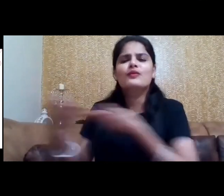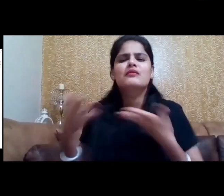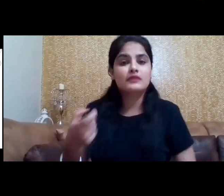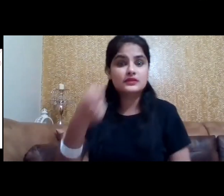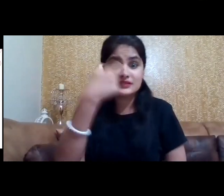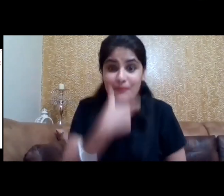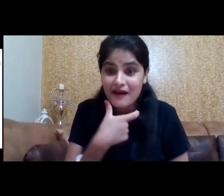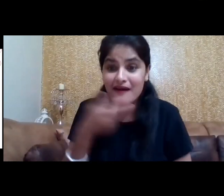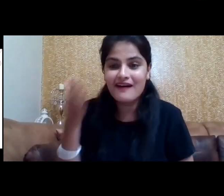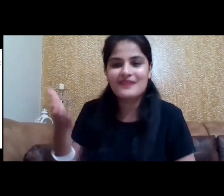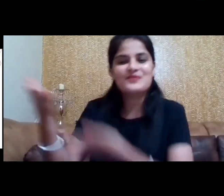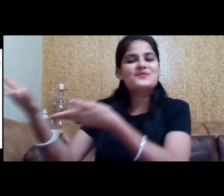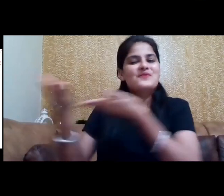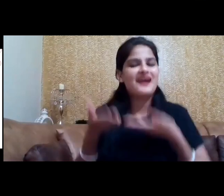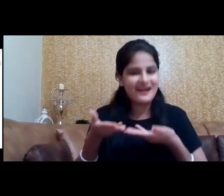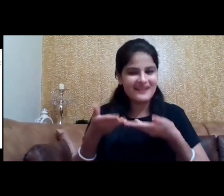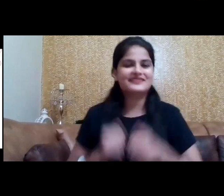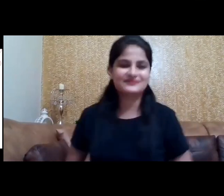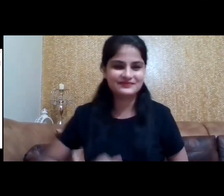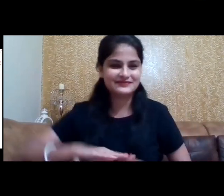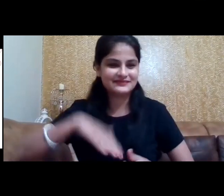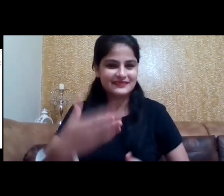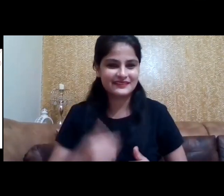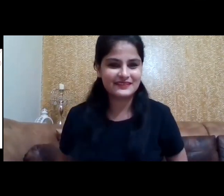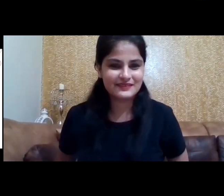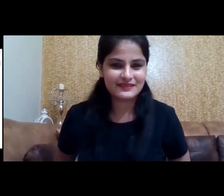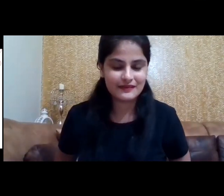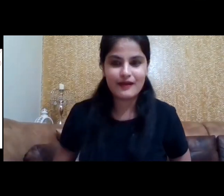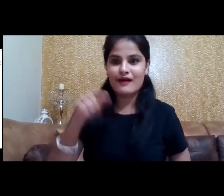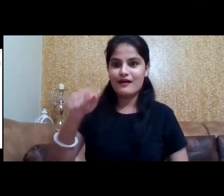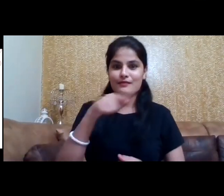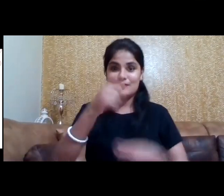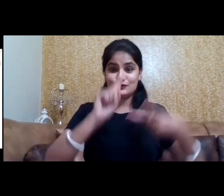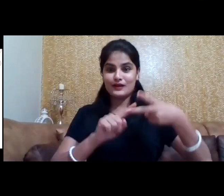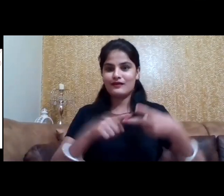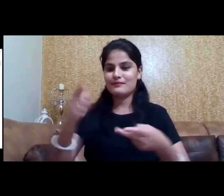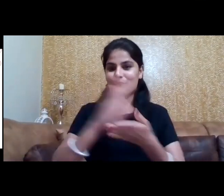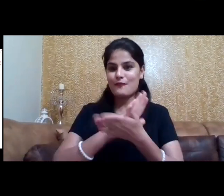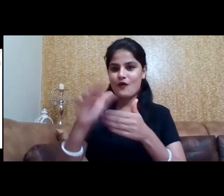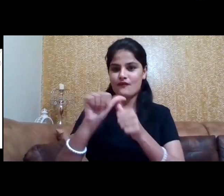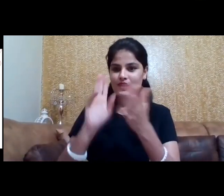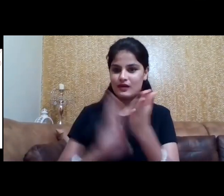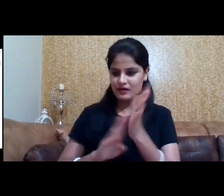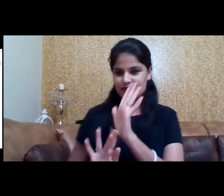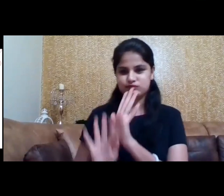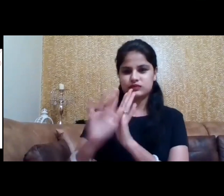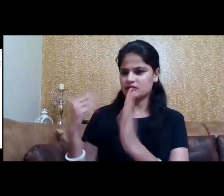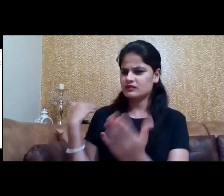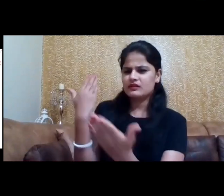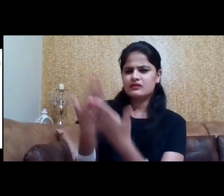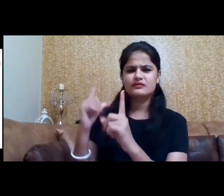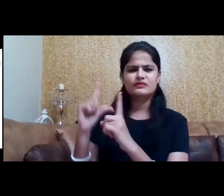is hustle. So this, Dr. Alim will be telling in more detail about this. Then second,